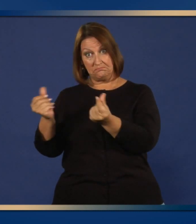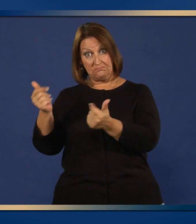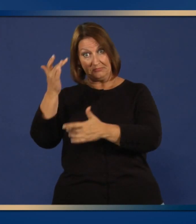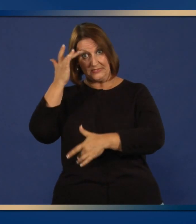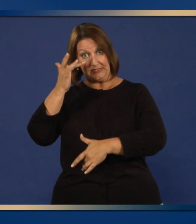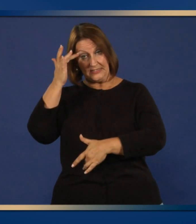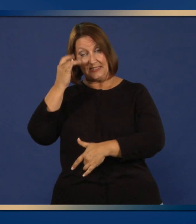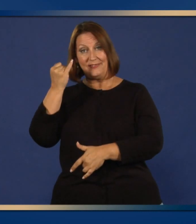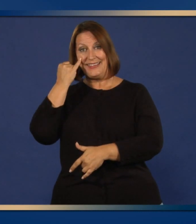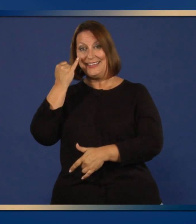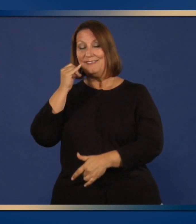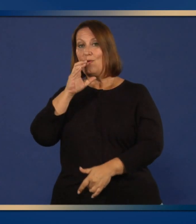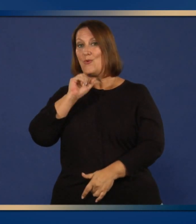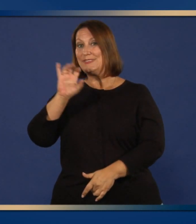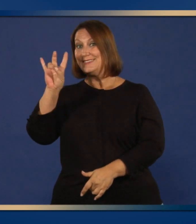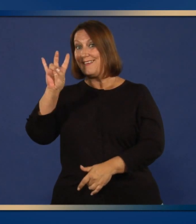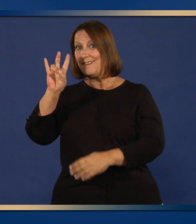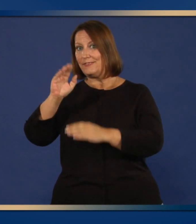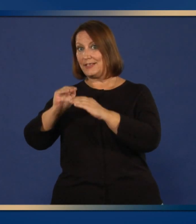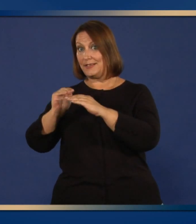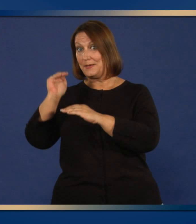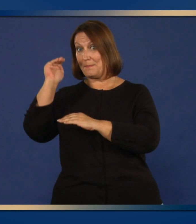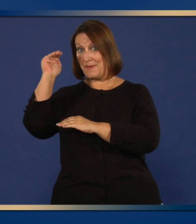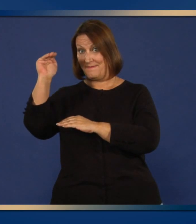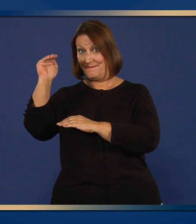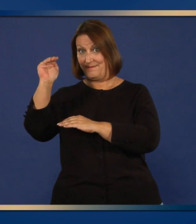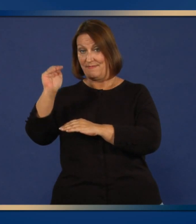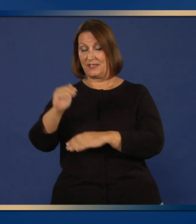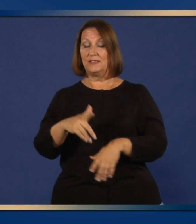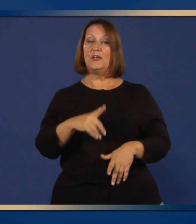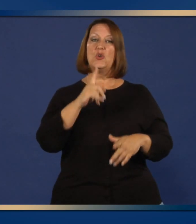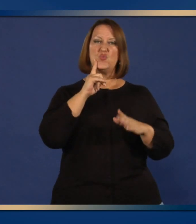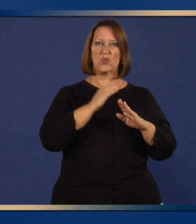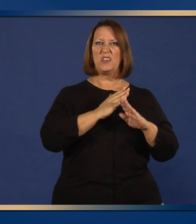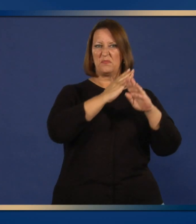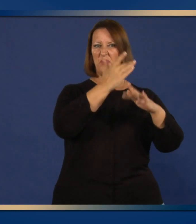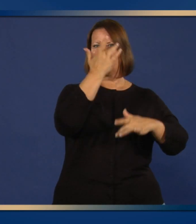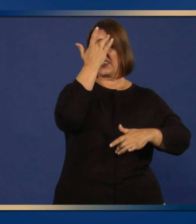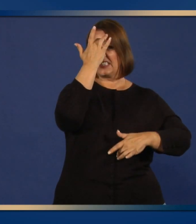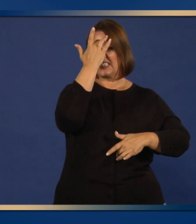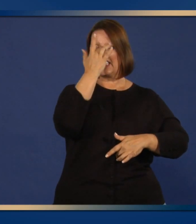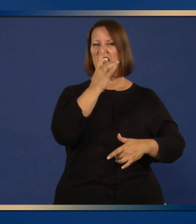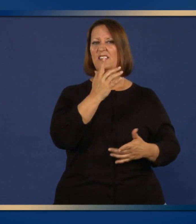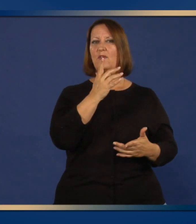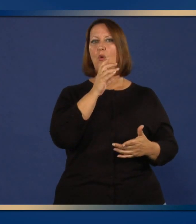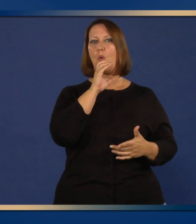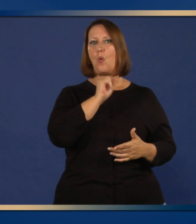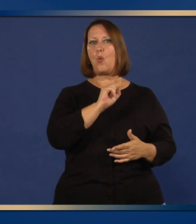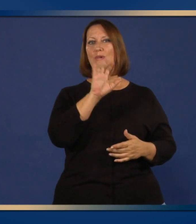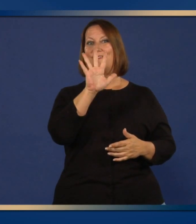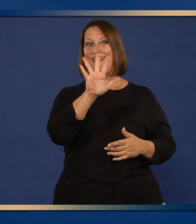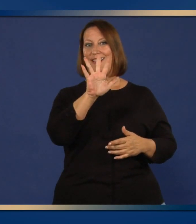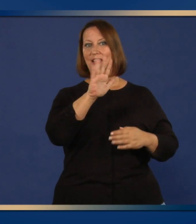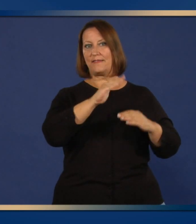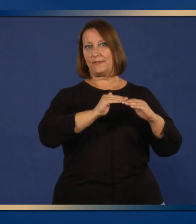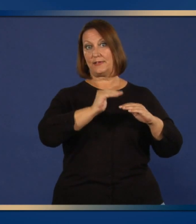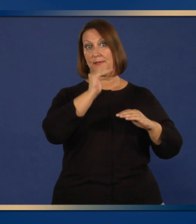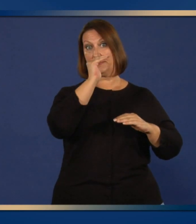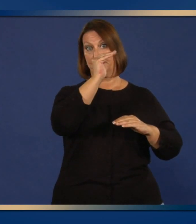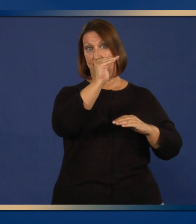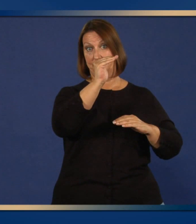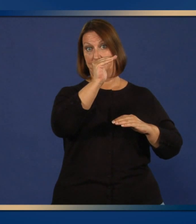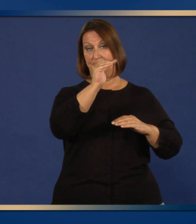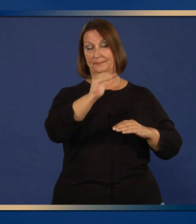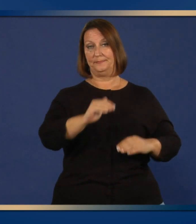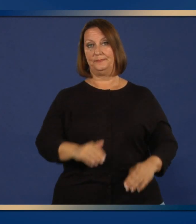Zenamavir should only be used for treatment of persons aged 7 years and older, and for